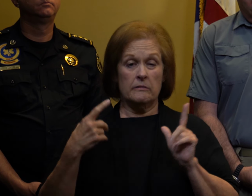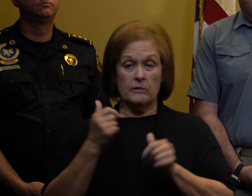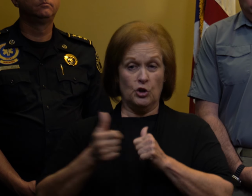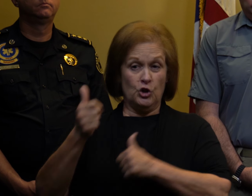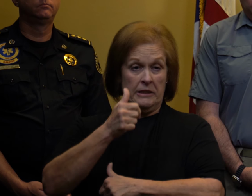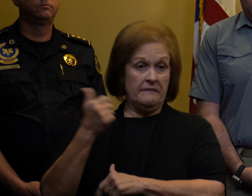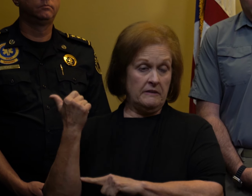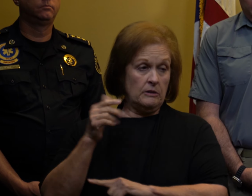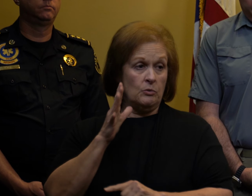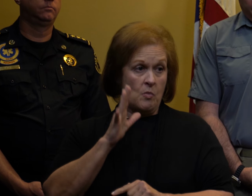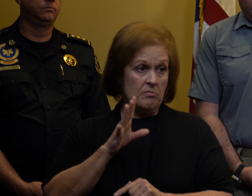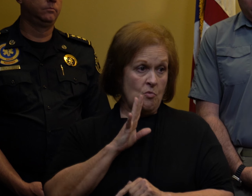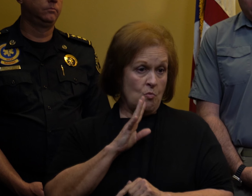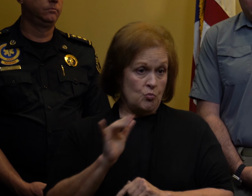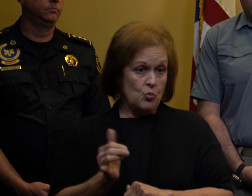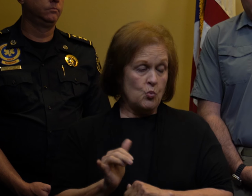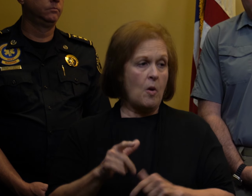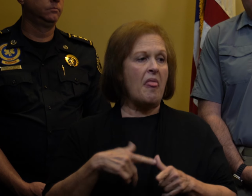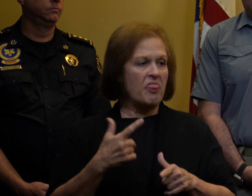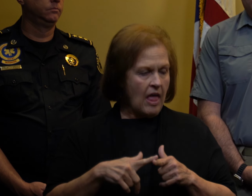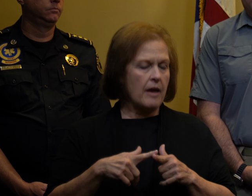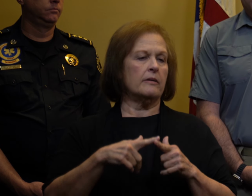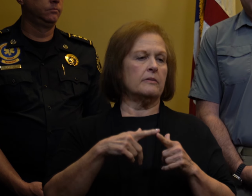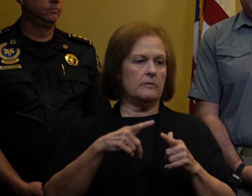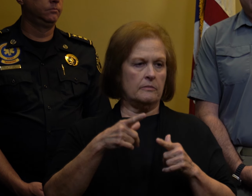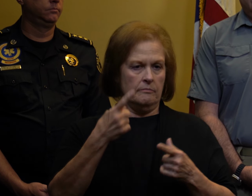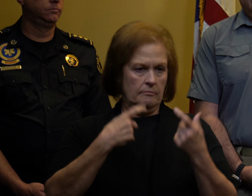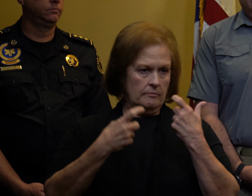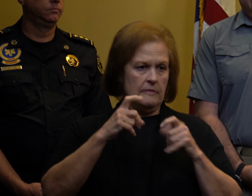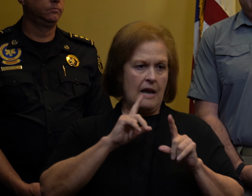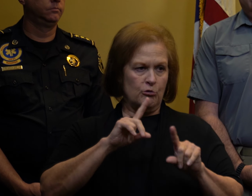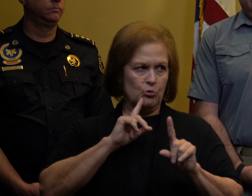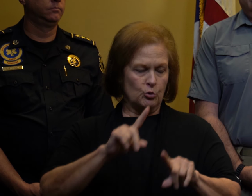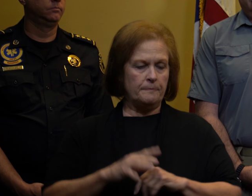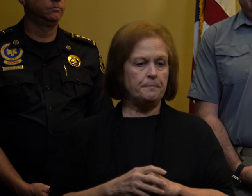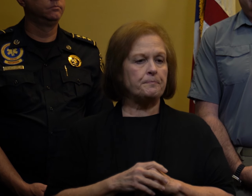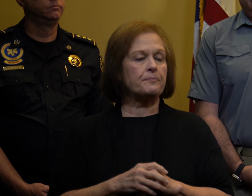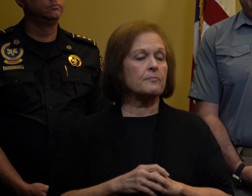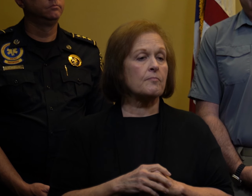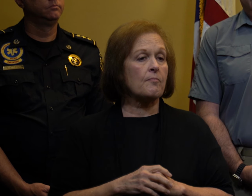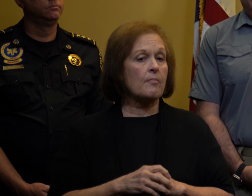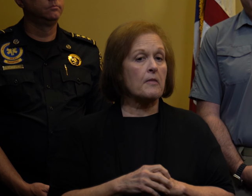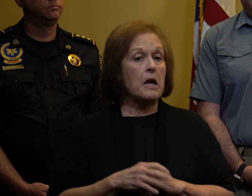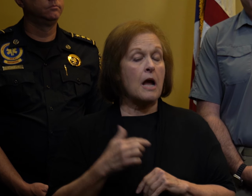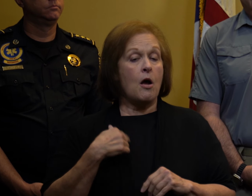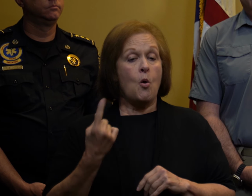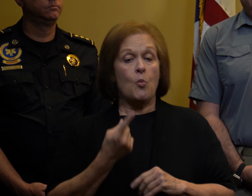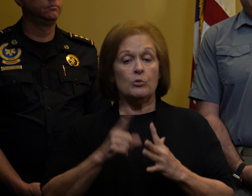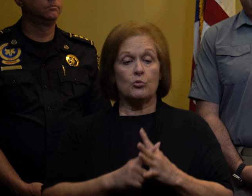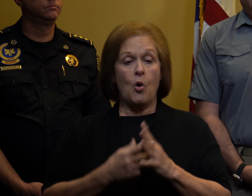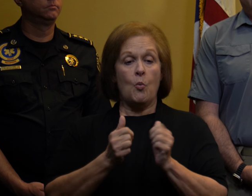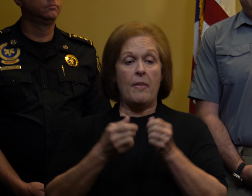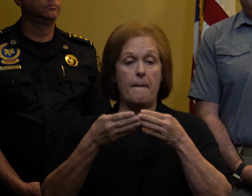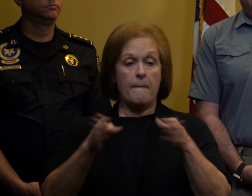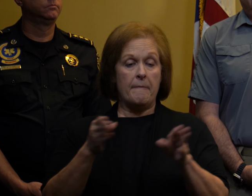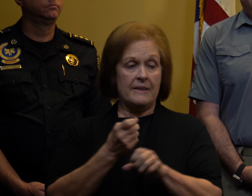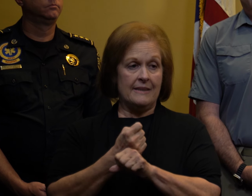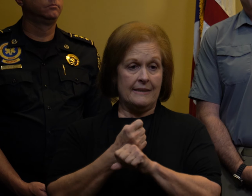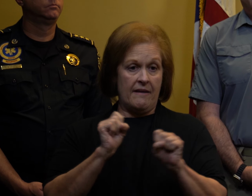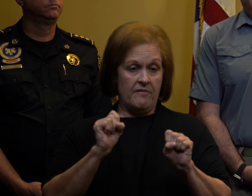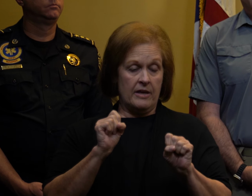and give their comments, and then we will go to questions and answers. But like I always do, I start with public